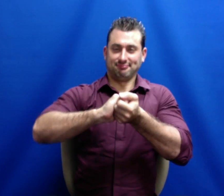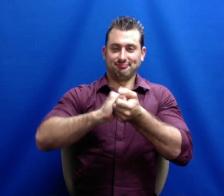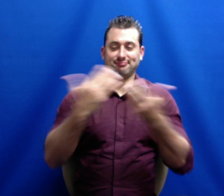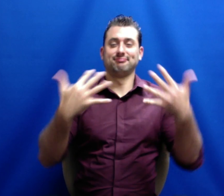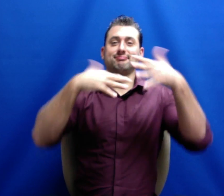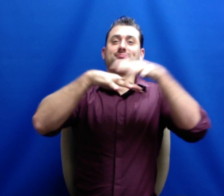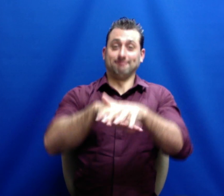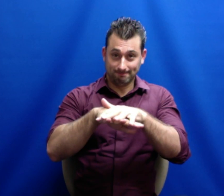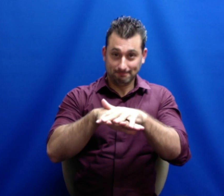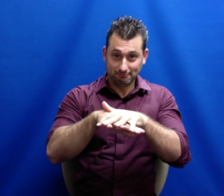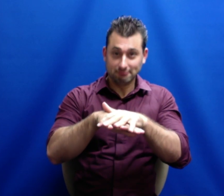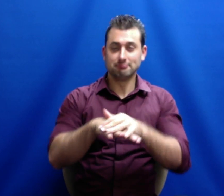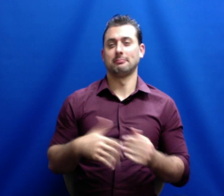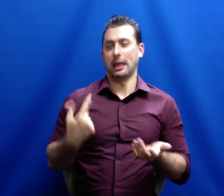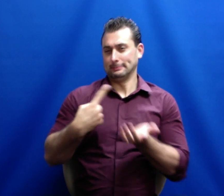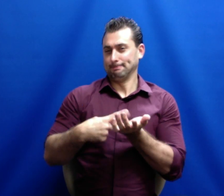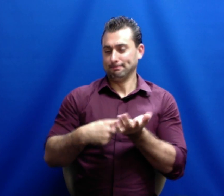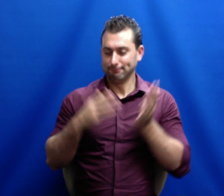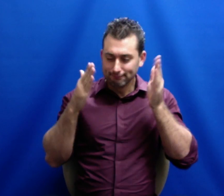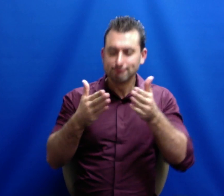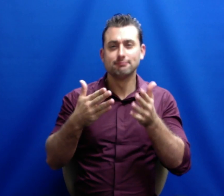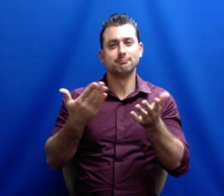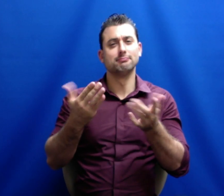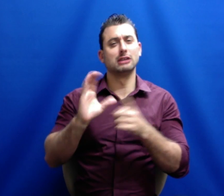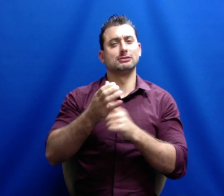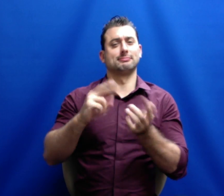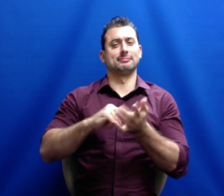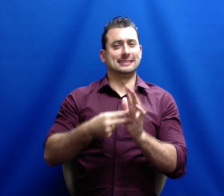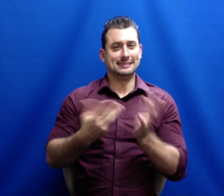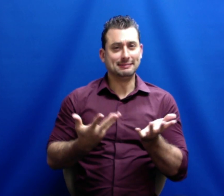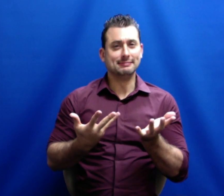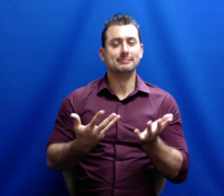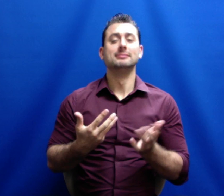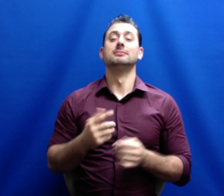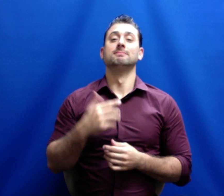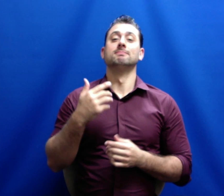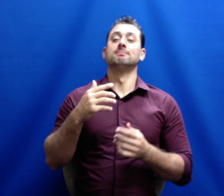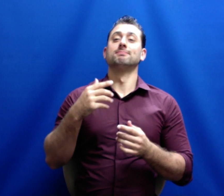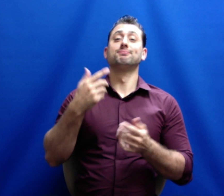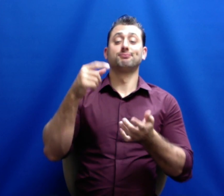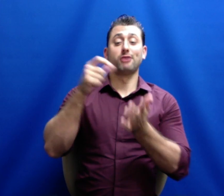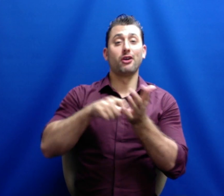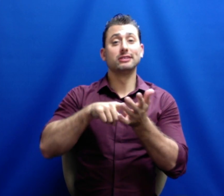interwoven. Today we'll discuss about the meaning of culture. An article by